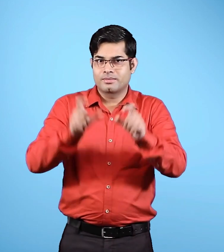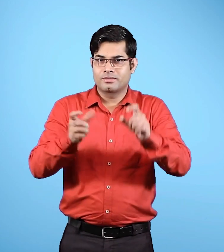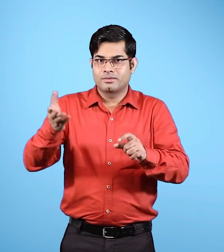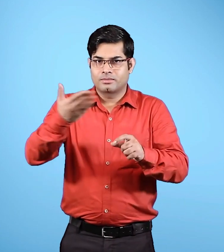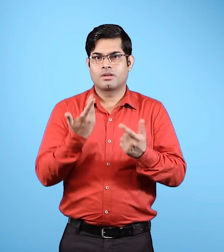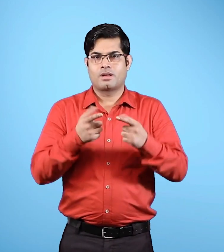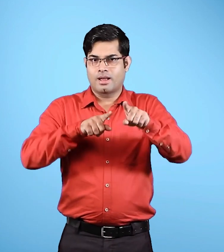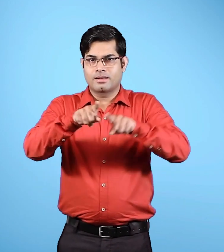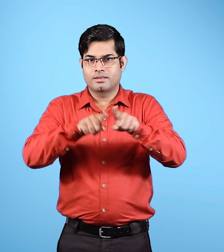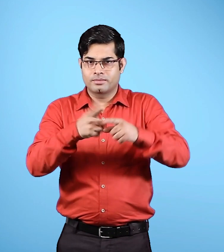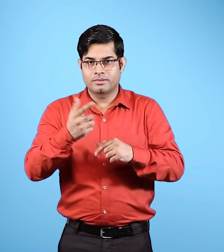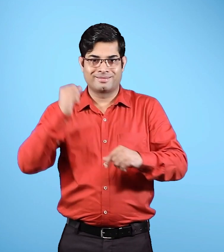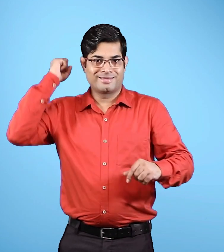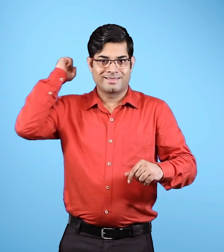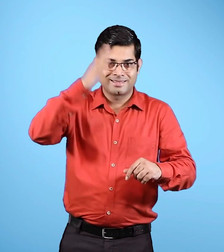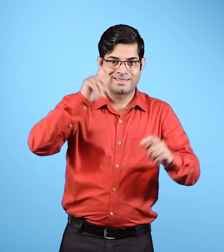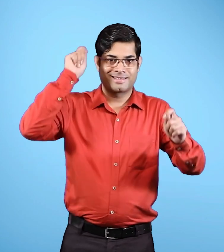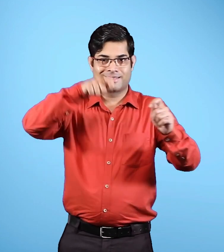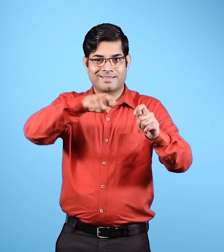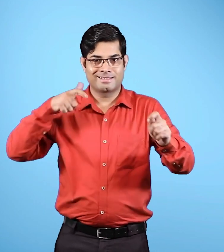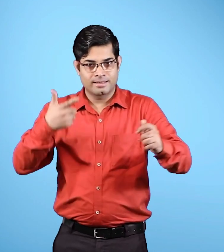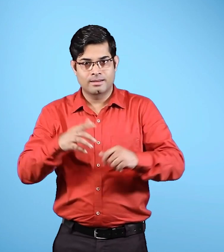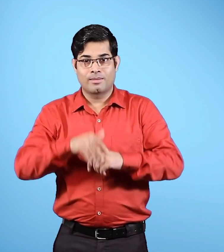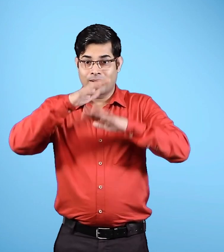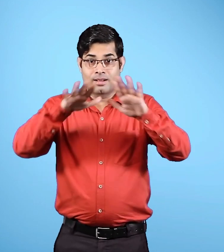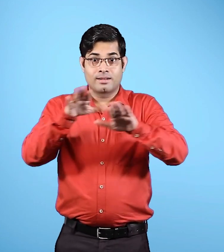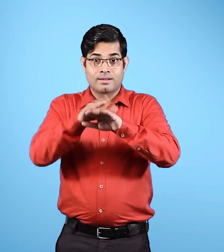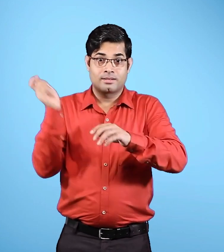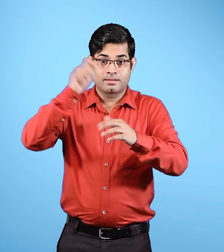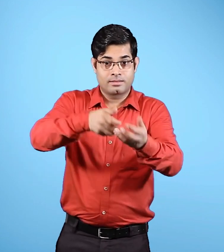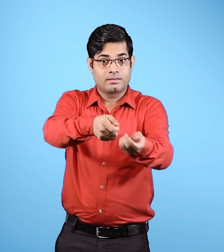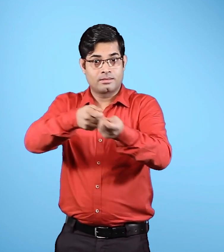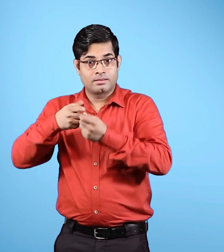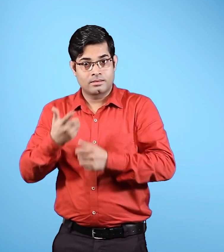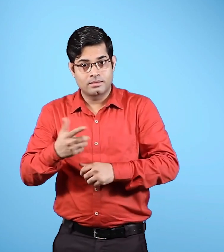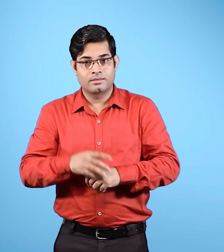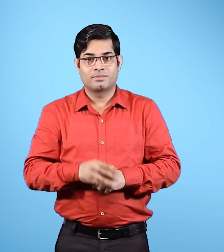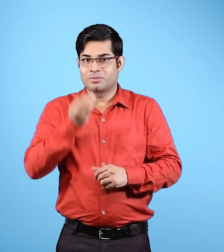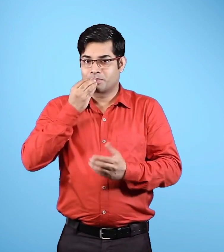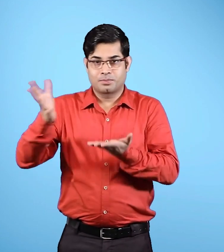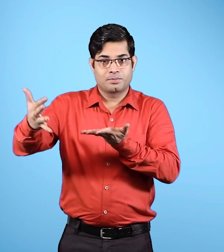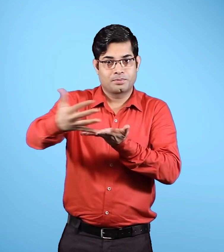Generally, ordinary people such as hunters, fishing folk, gatherers,